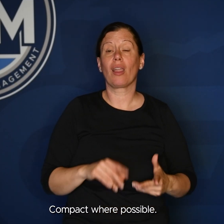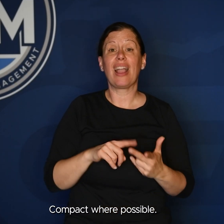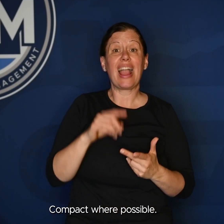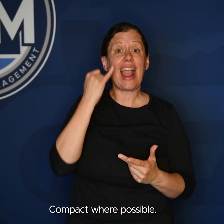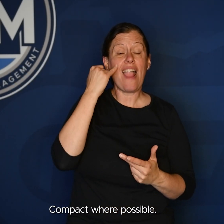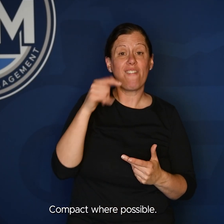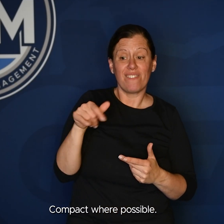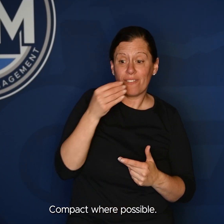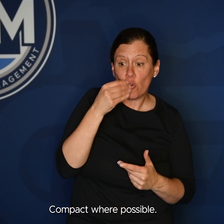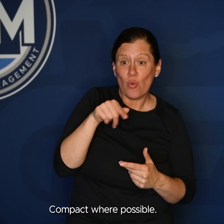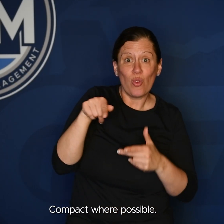Compact where possible.